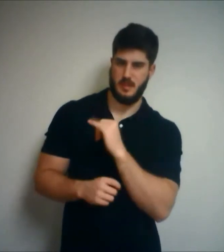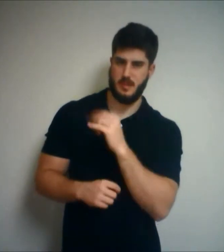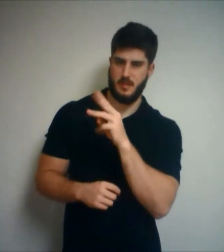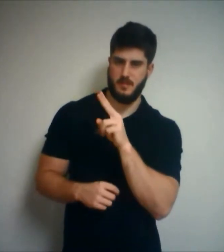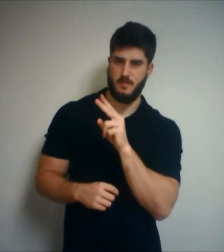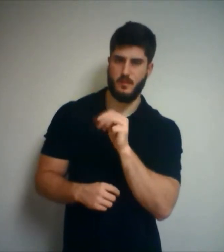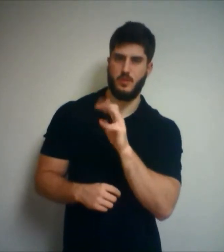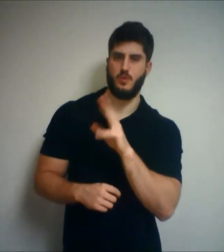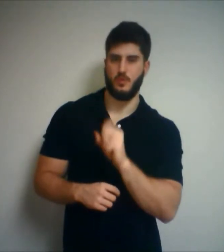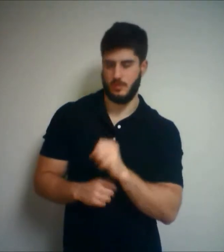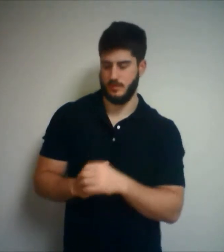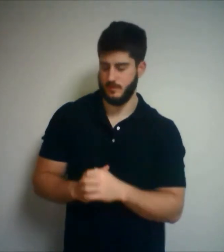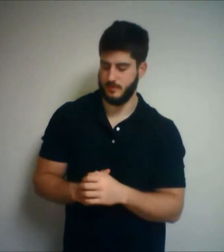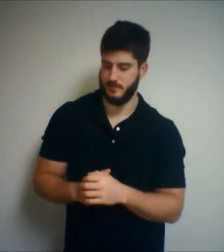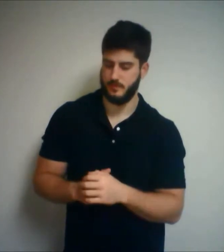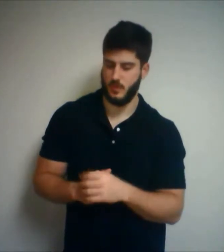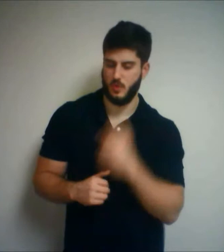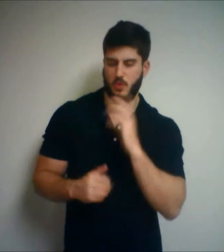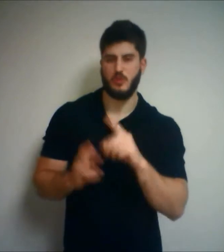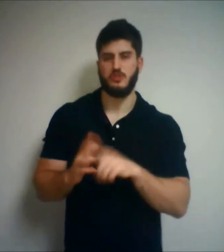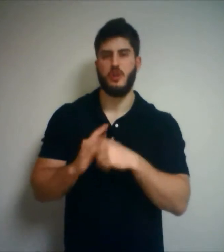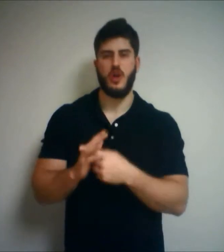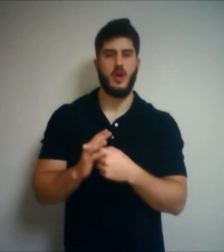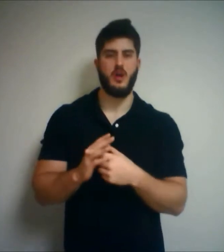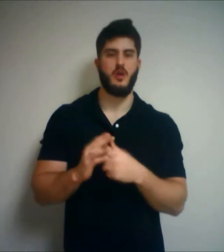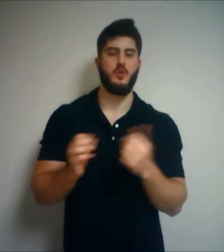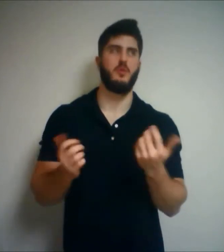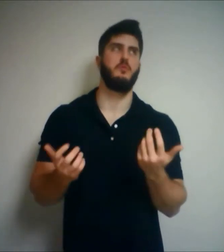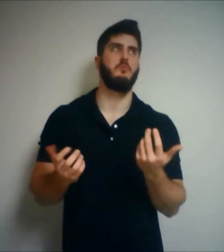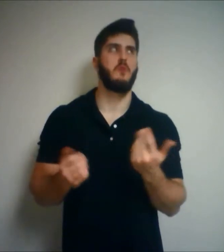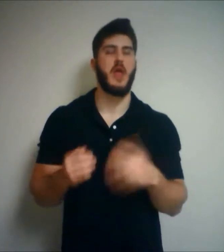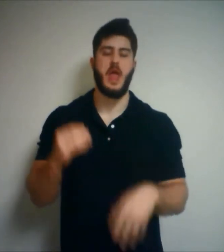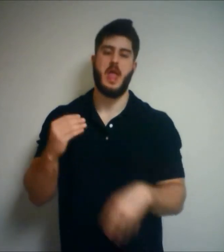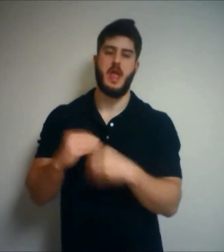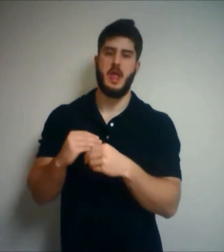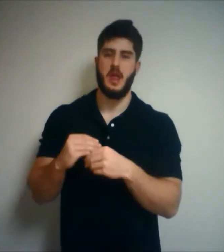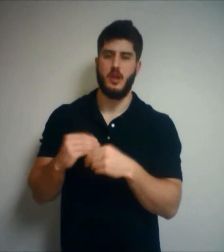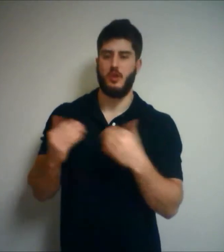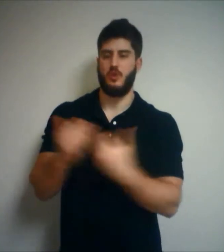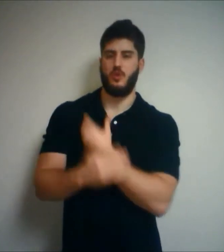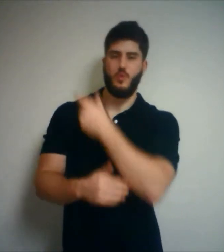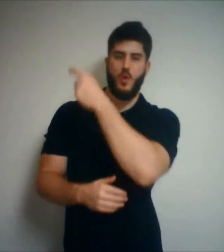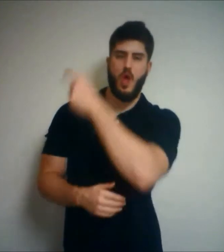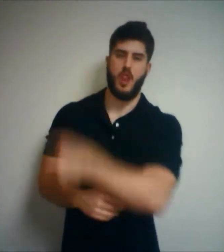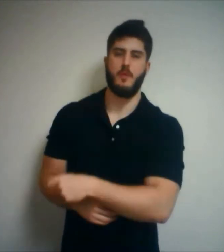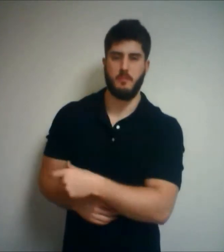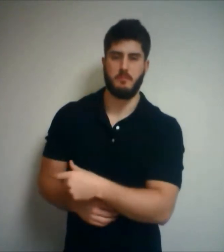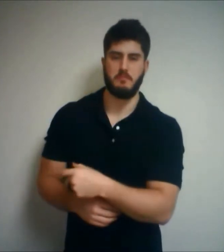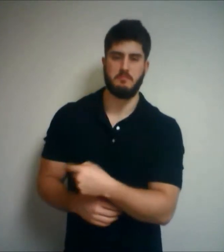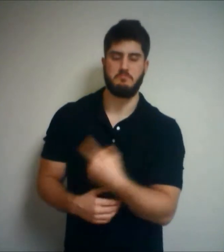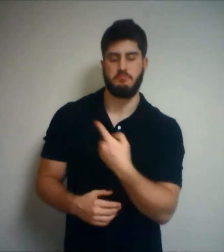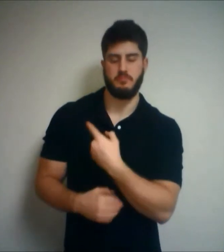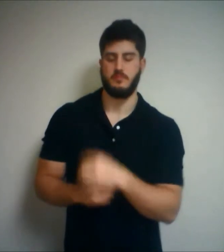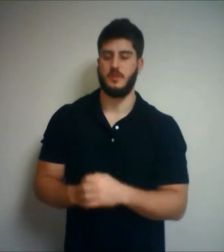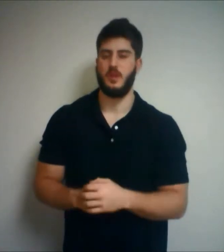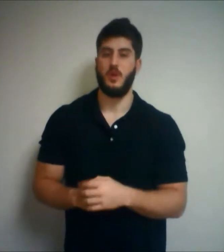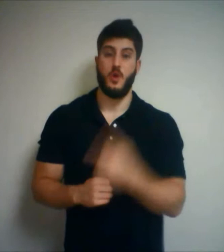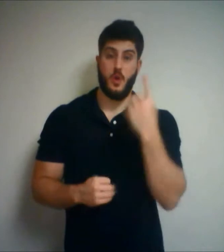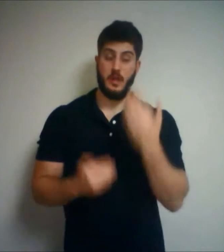start by adding a new column to the visible view. One easy way of doing that is